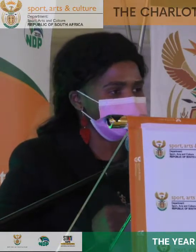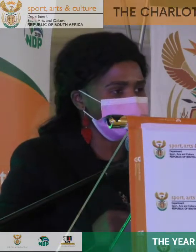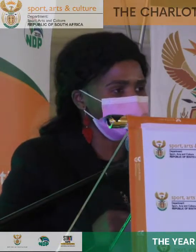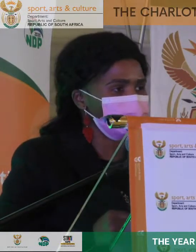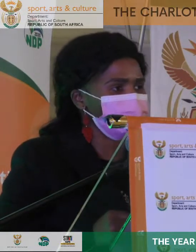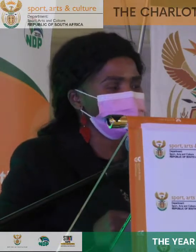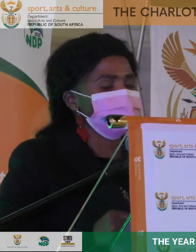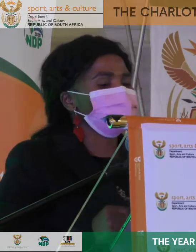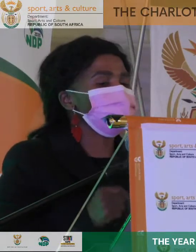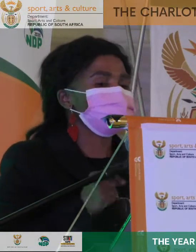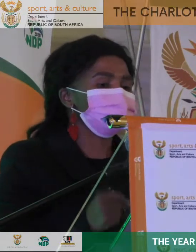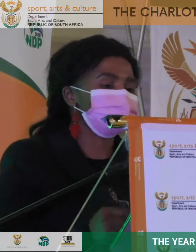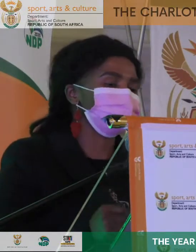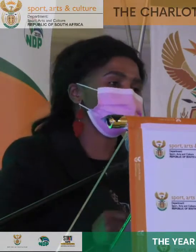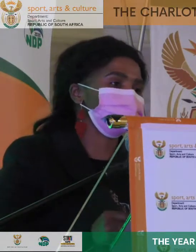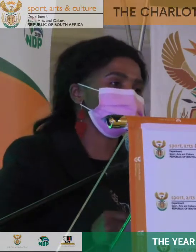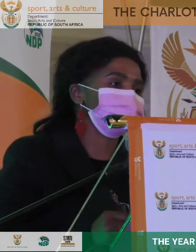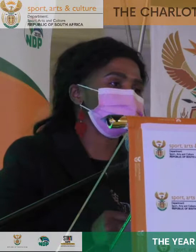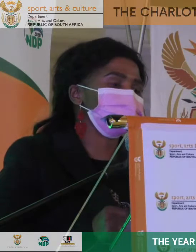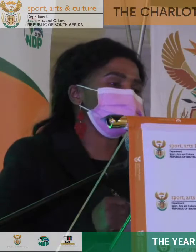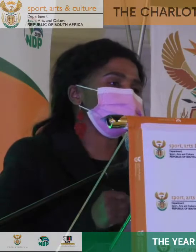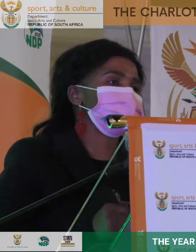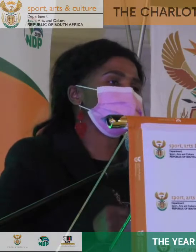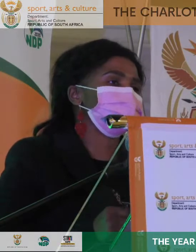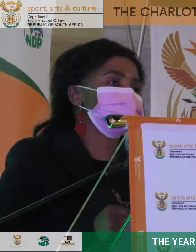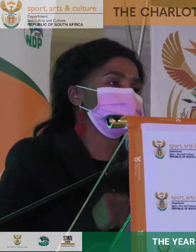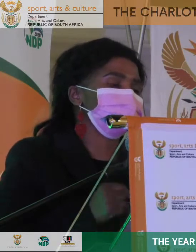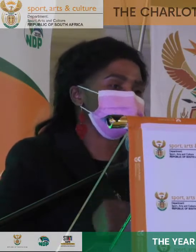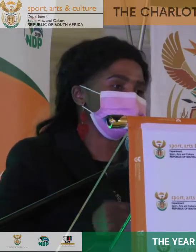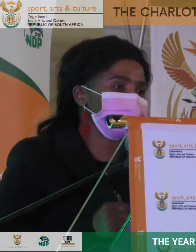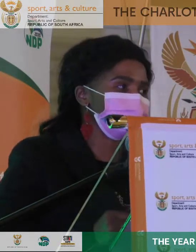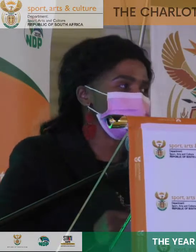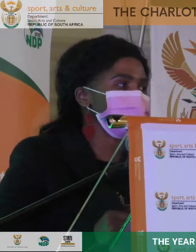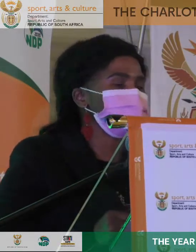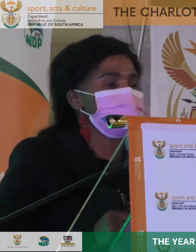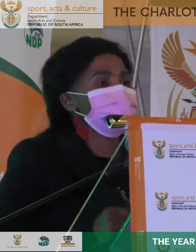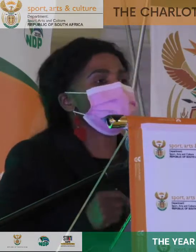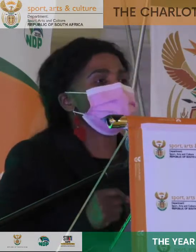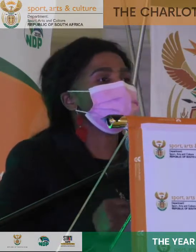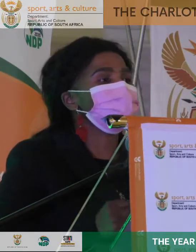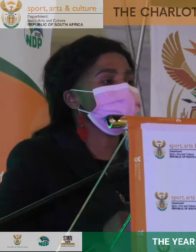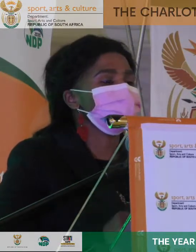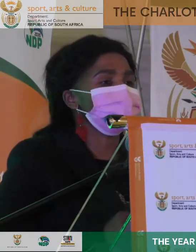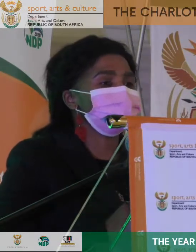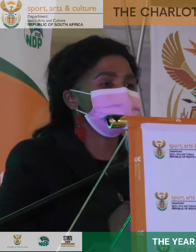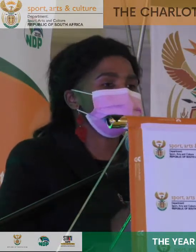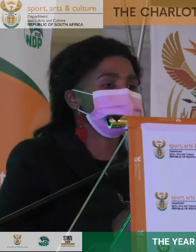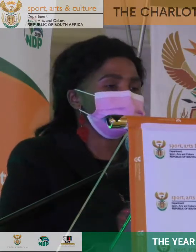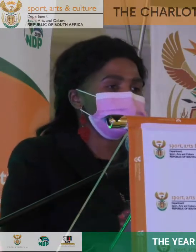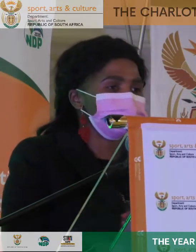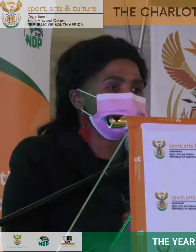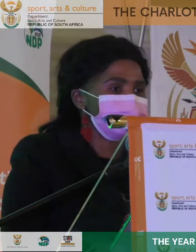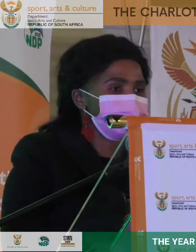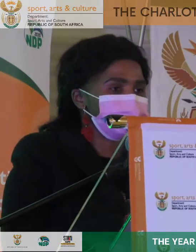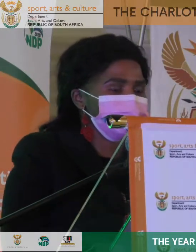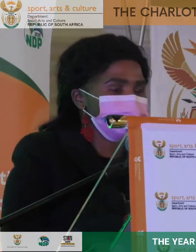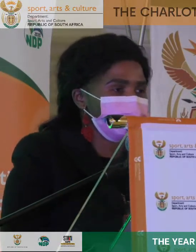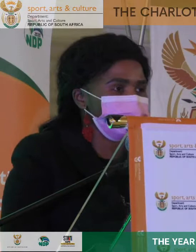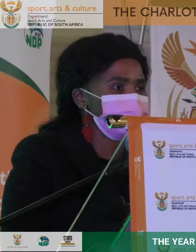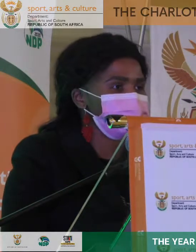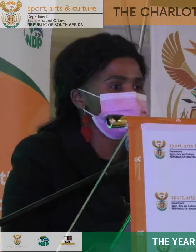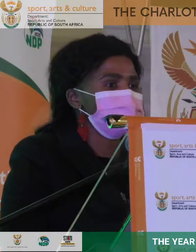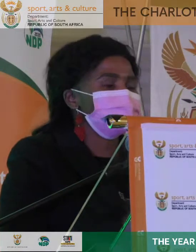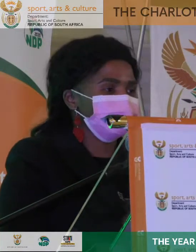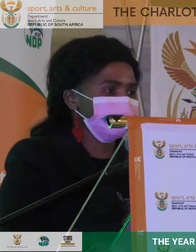ube ngu Deputy Minister ke ukusukela ngo 2019 ukwalilungu le National Executive Committee ye African